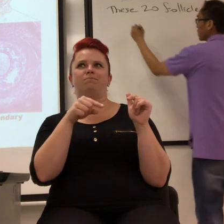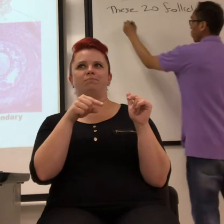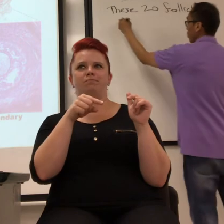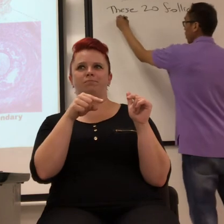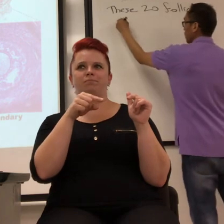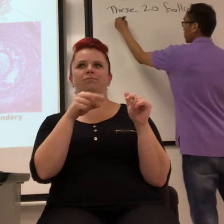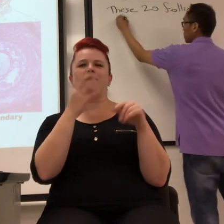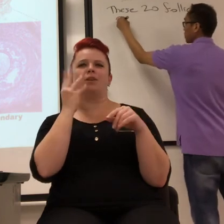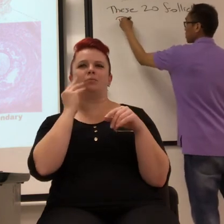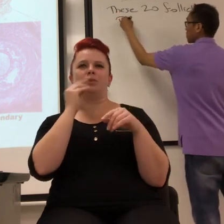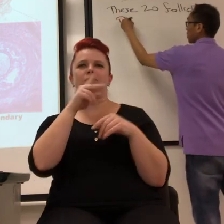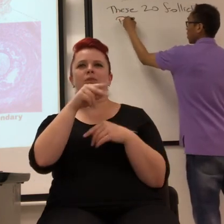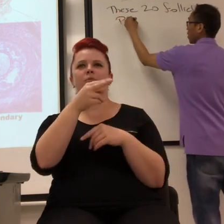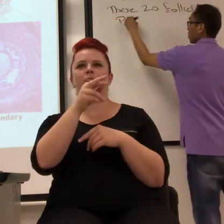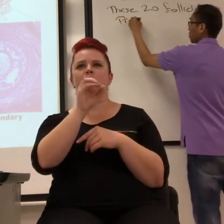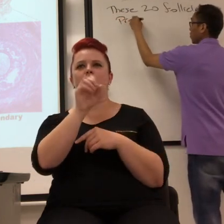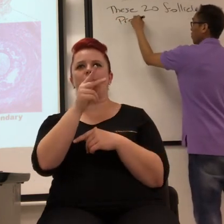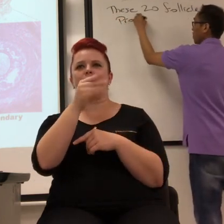prophase 1 arrest.